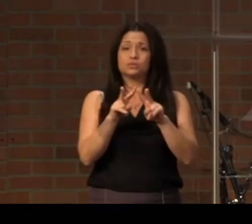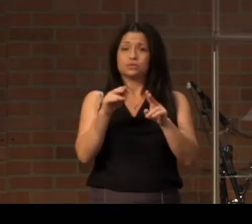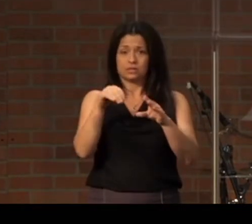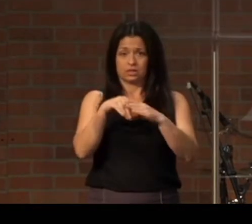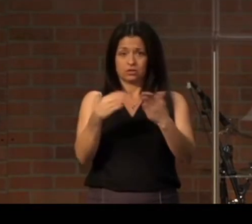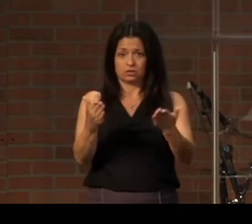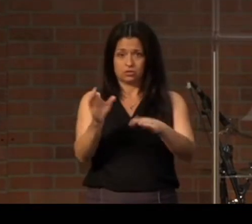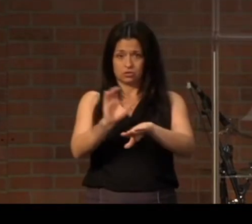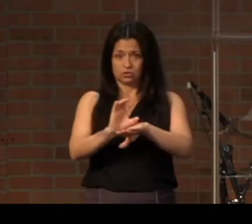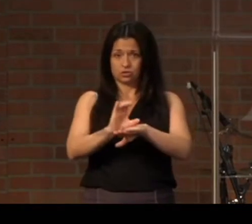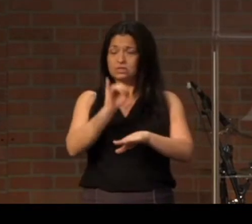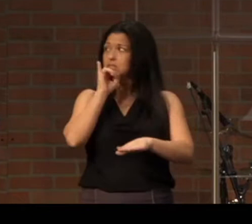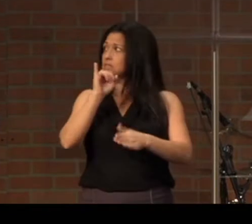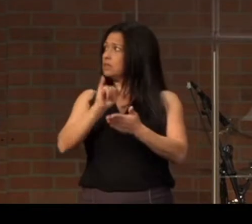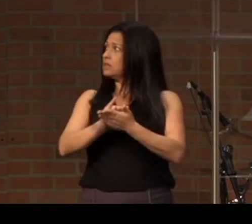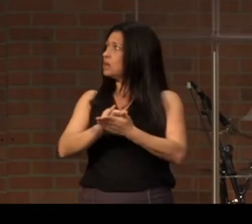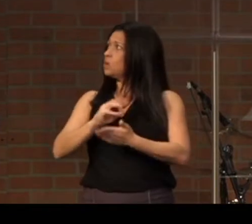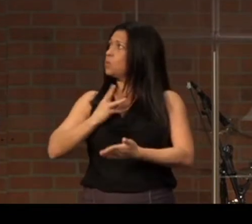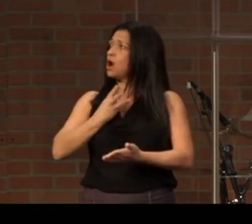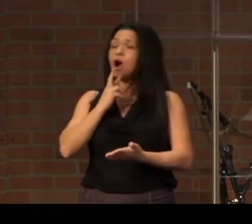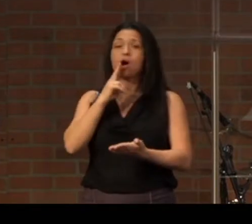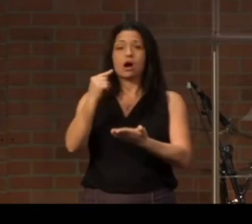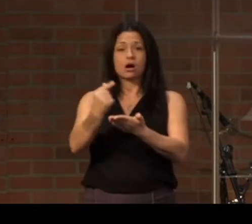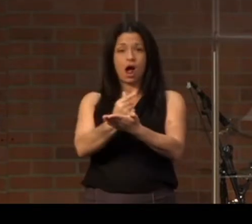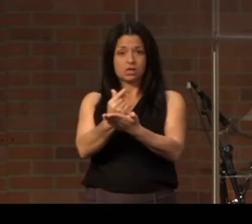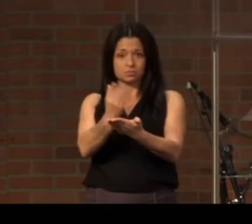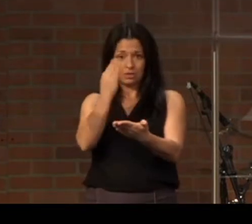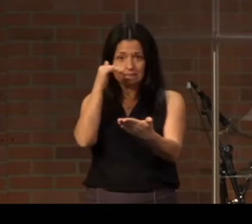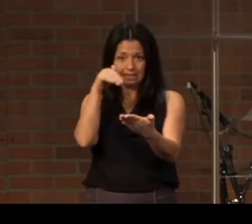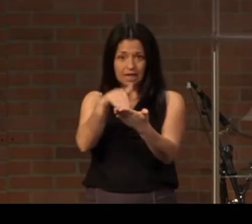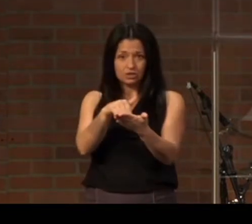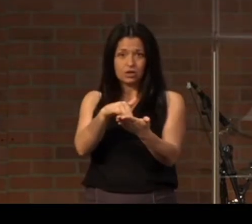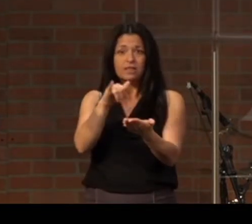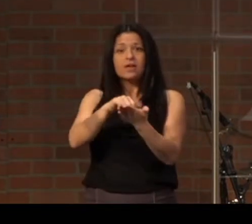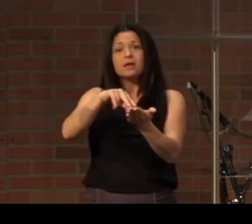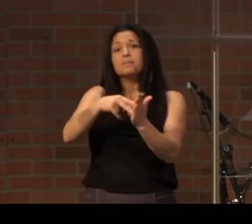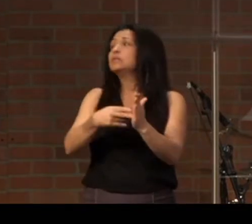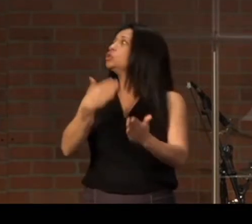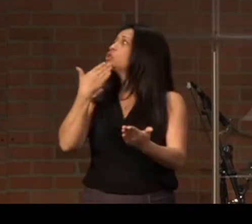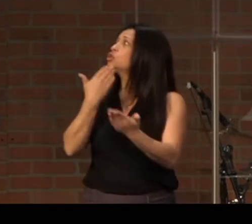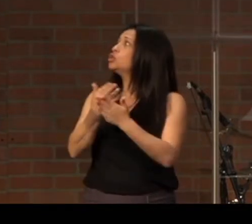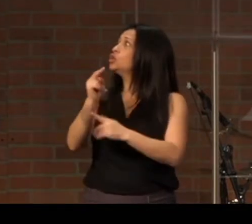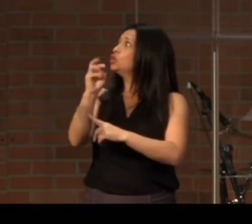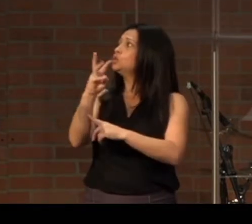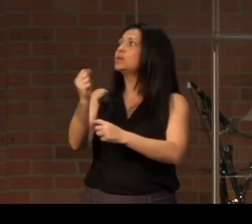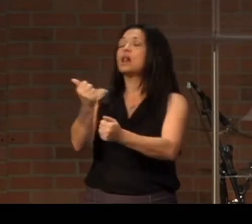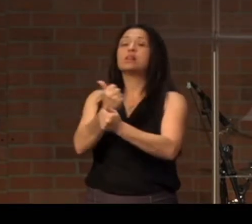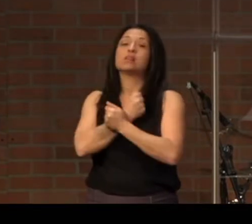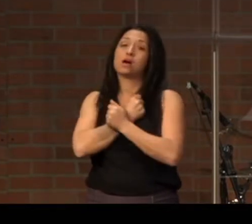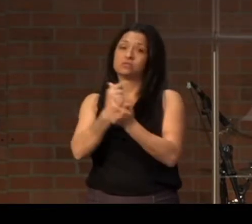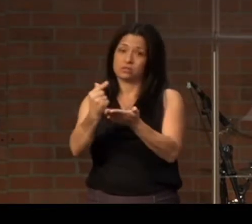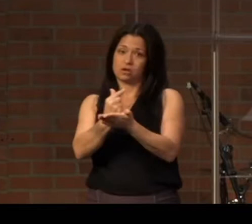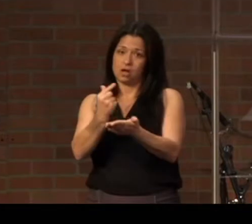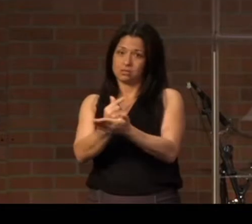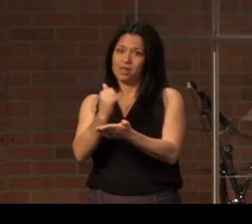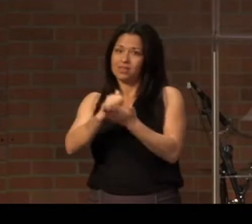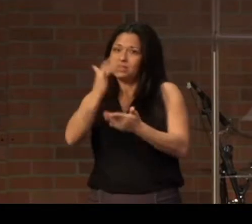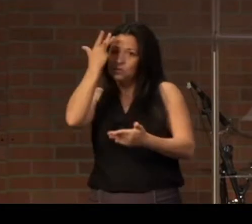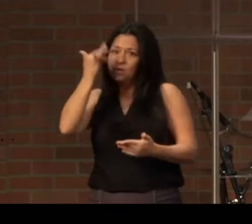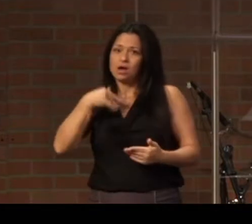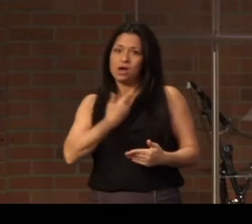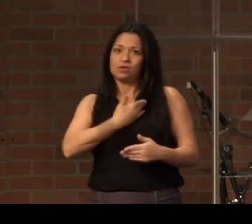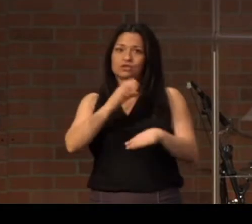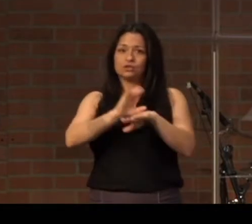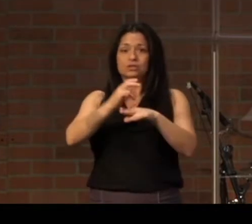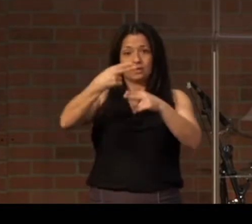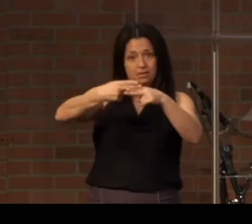One of our core values as a church is we're gospel-centered, which means the good news loves the gospel. By the way, if you didn't know, gospel means good news. That's why we're called good news, because